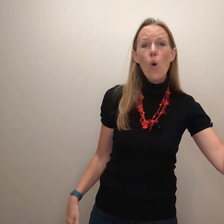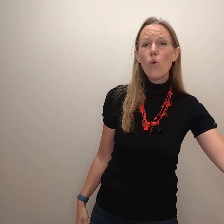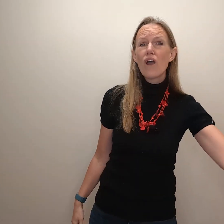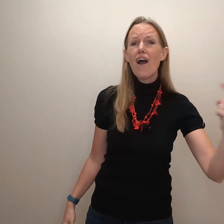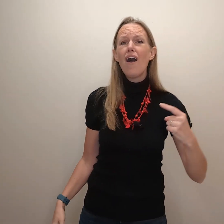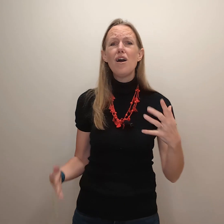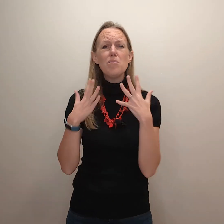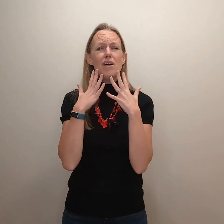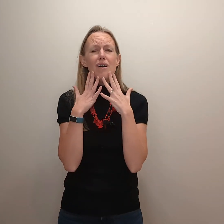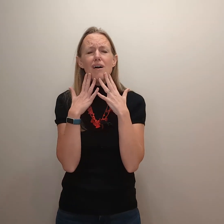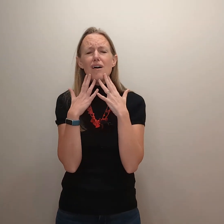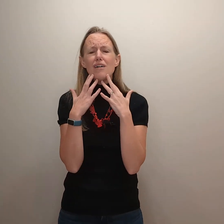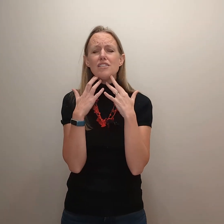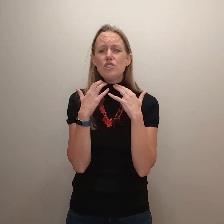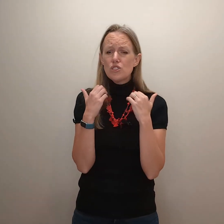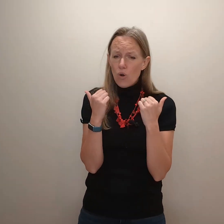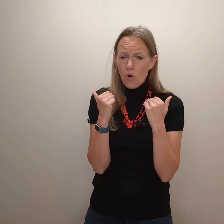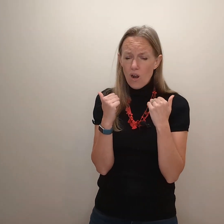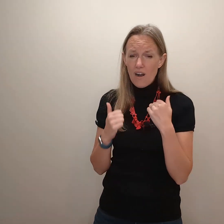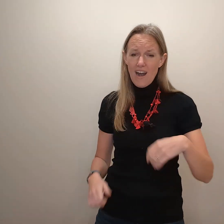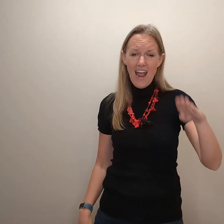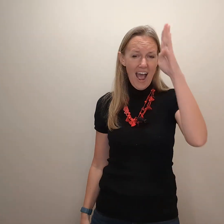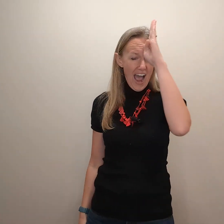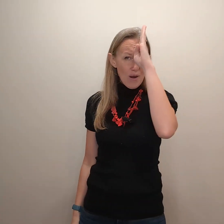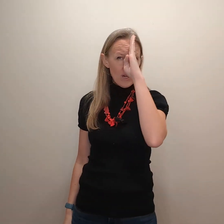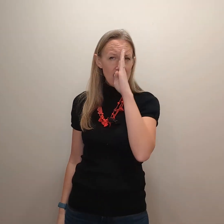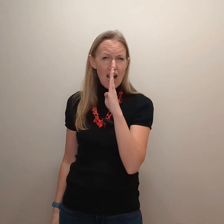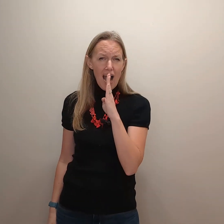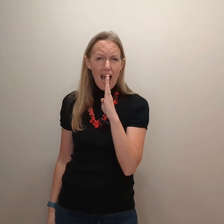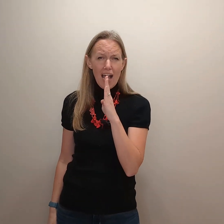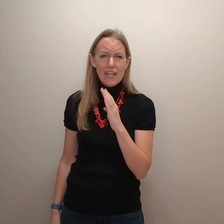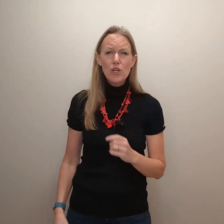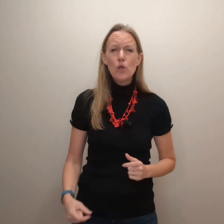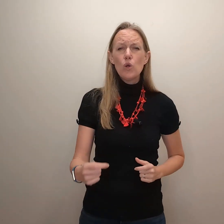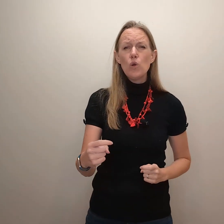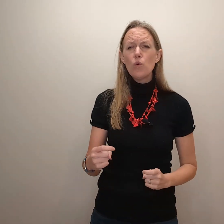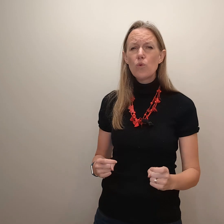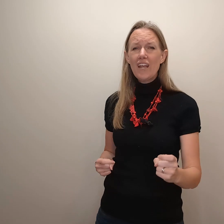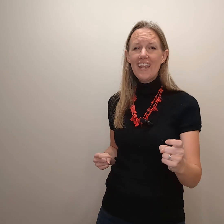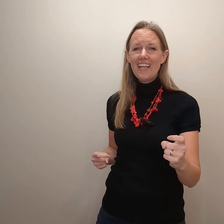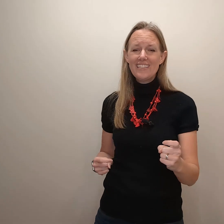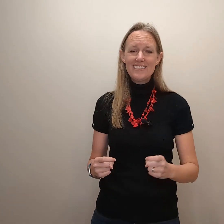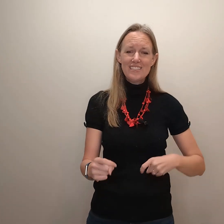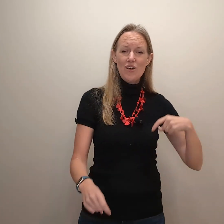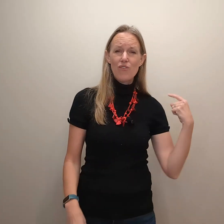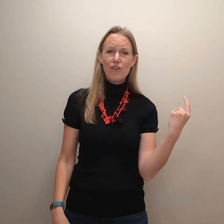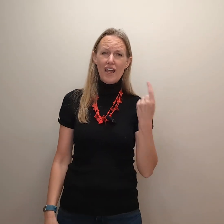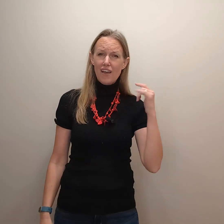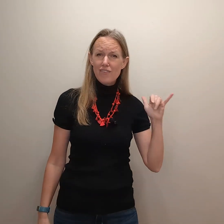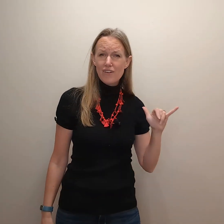oh come, adore our God who reigns